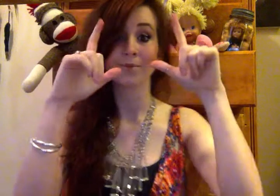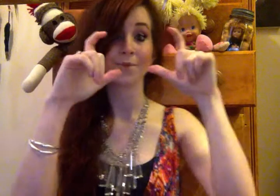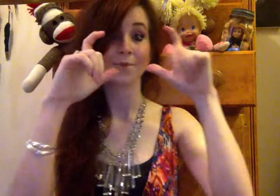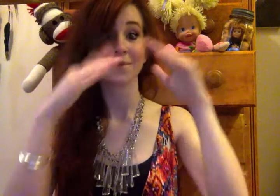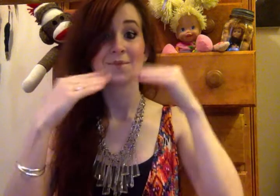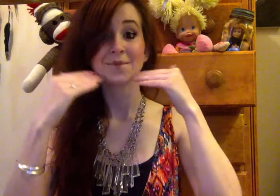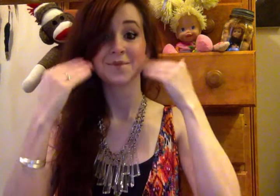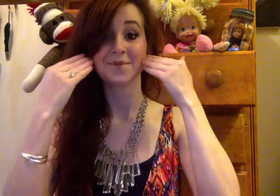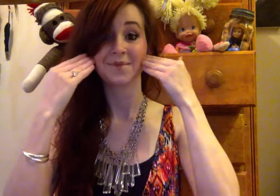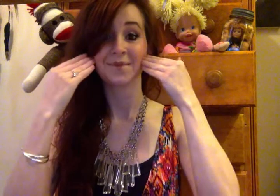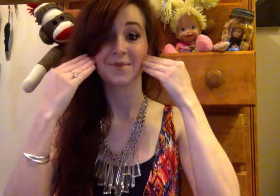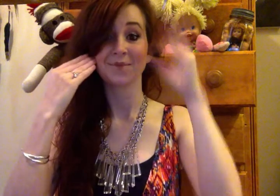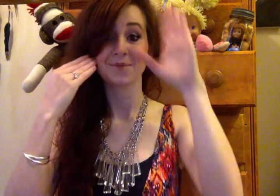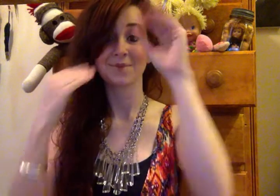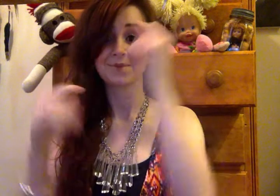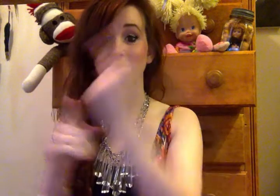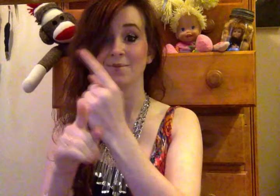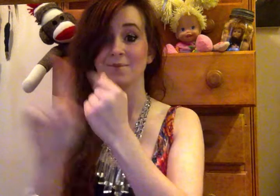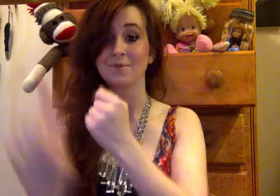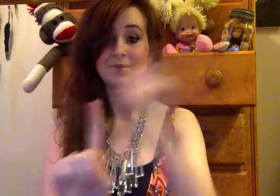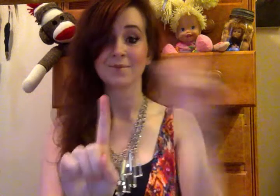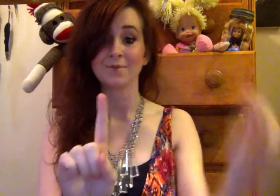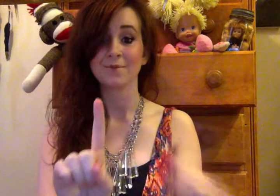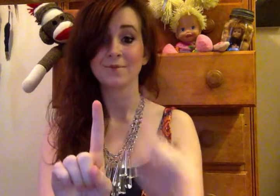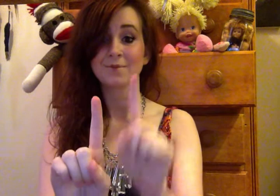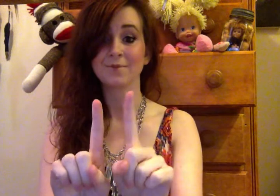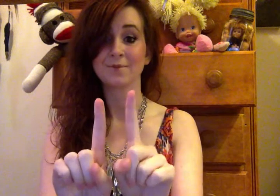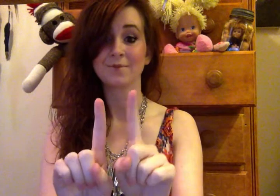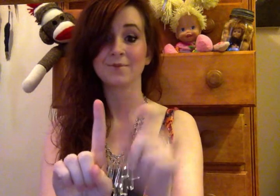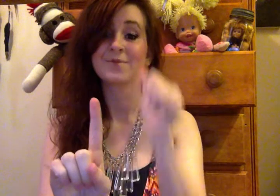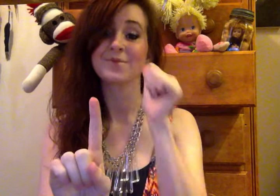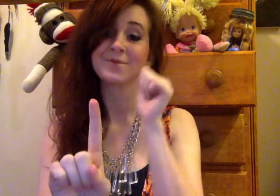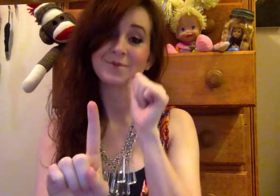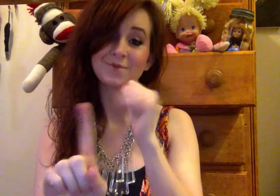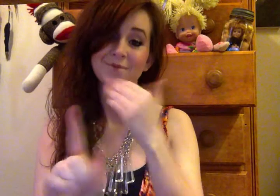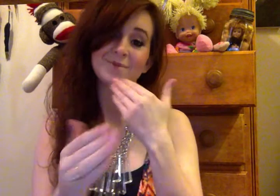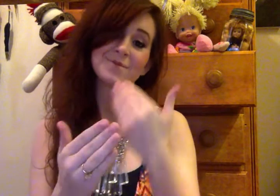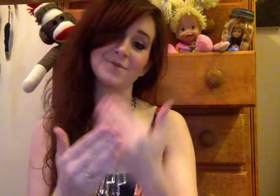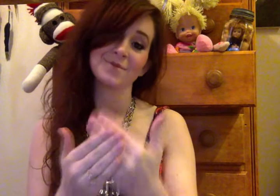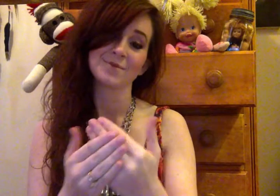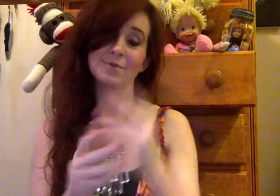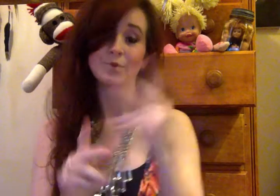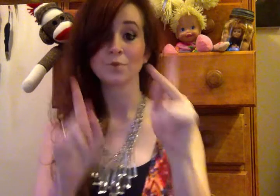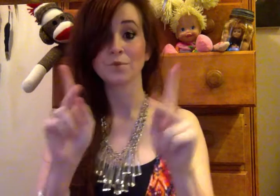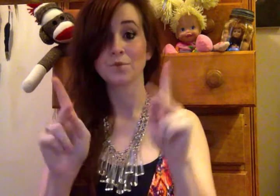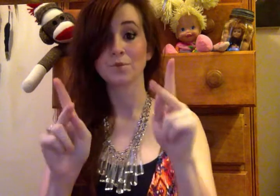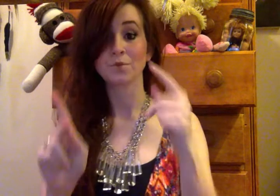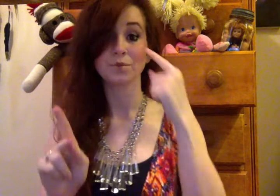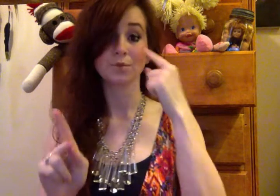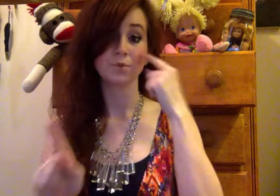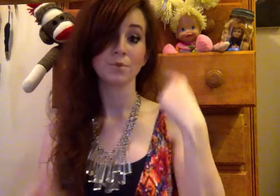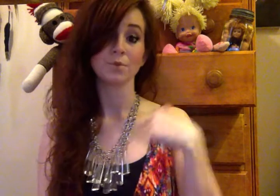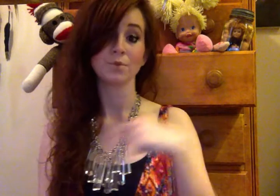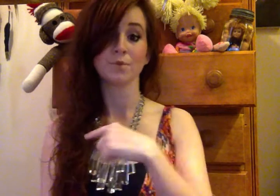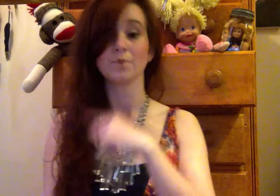picture Pose with your brother, won't you be a good sister Everyone thinks that we're perfect